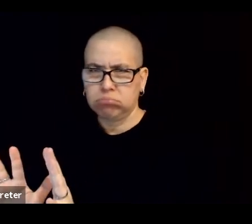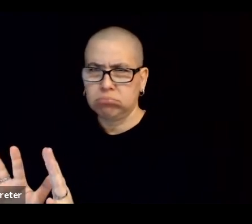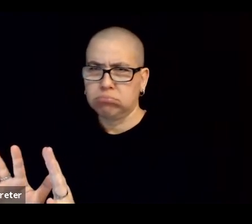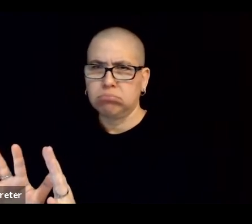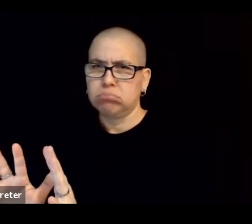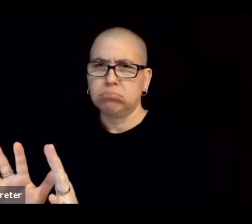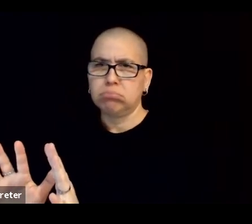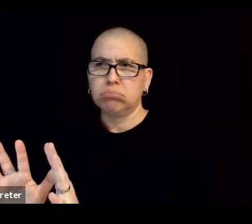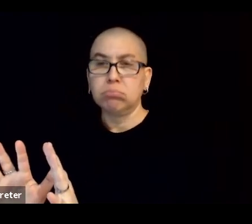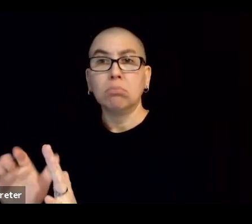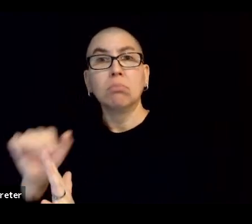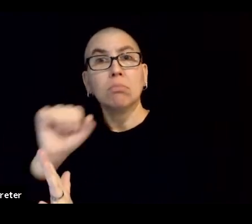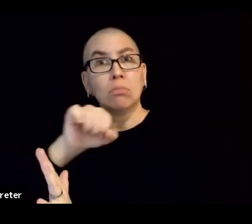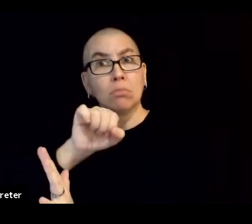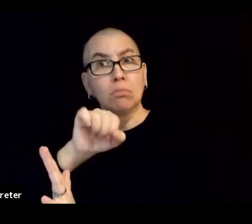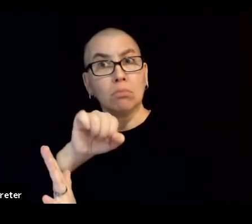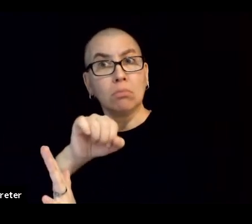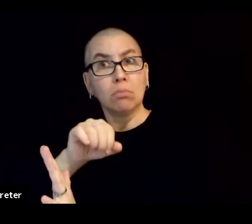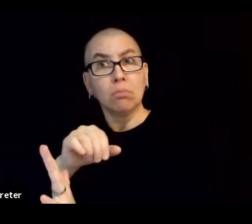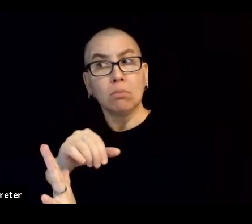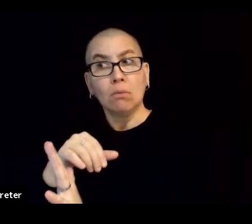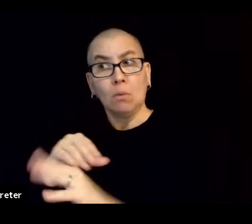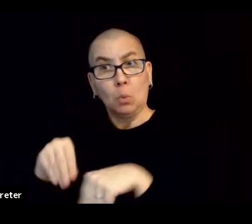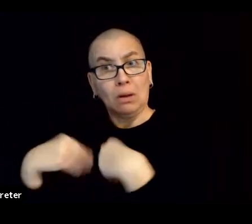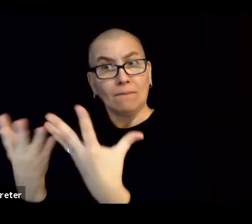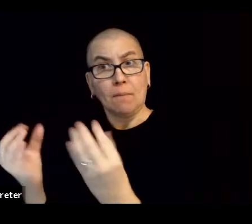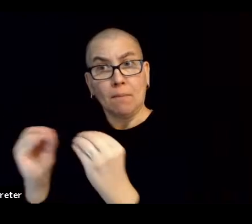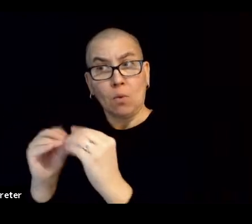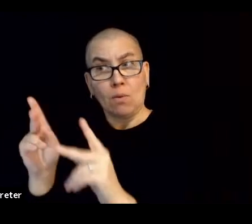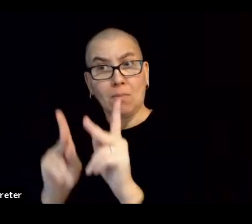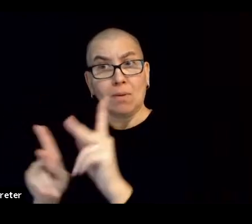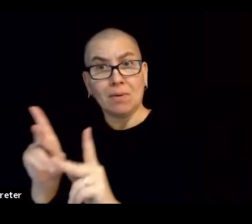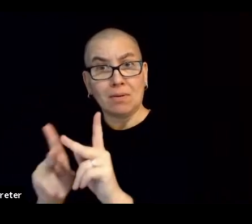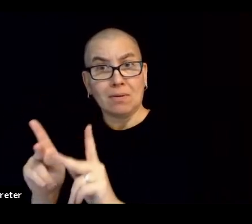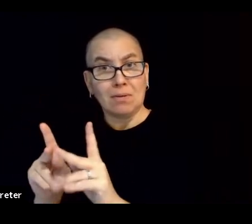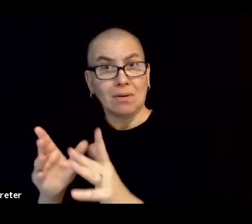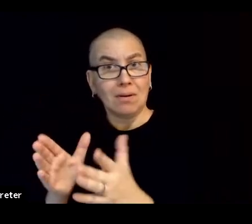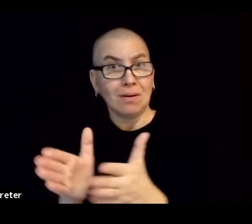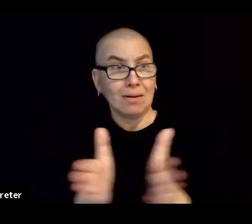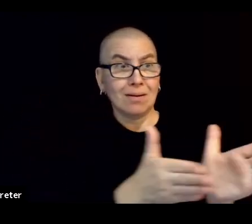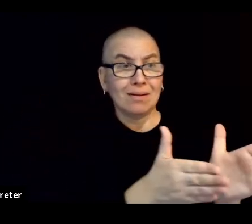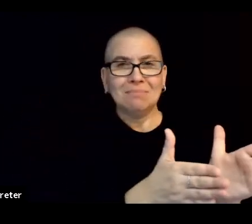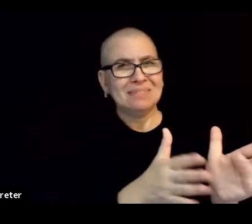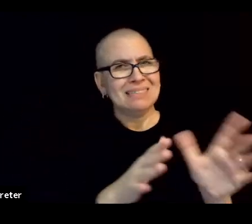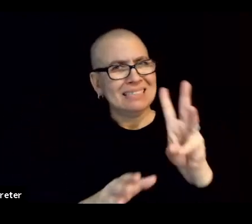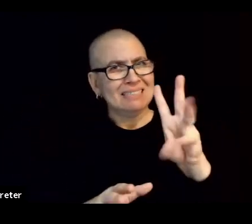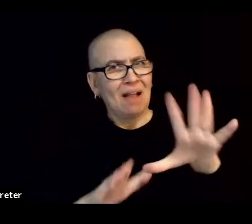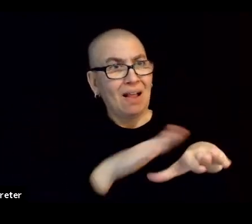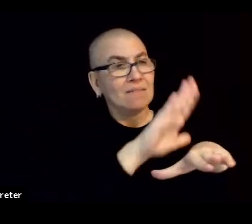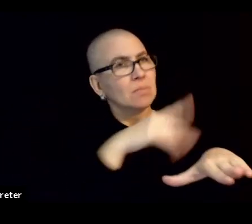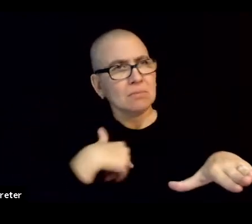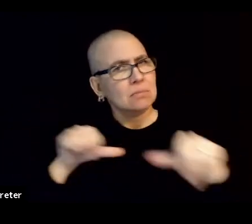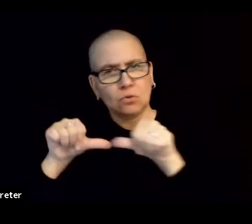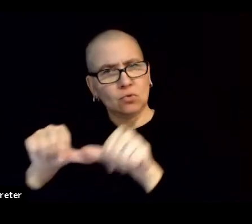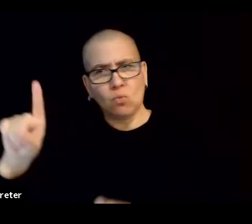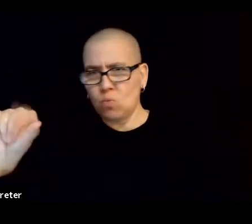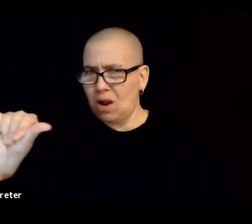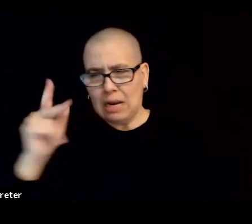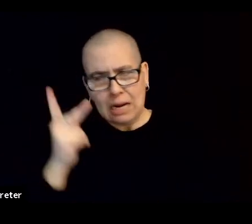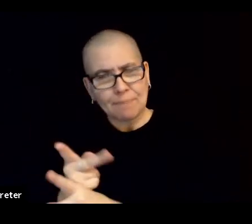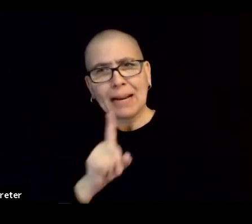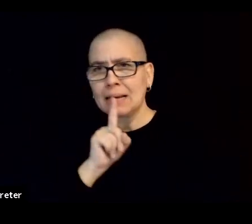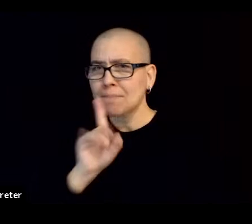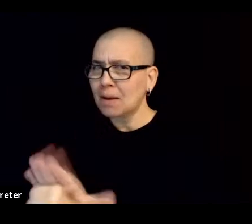to vaccinate in phase 1A. So the idea is that they'll be able to utilize all the doses in a more expedient